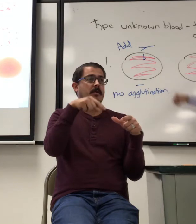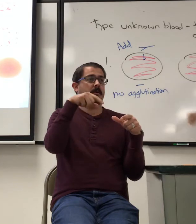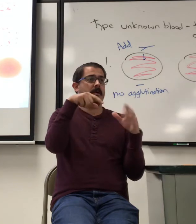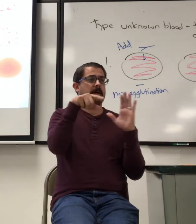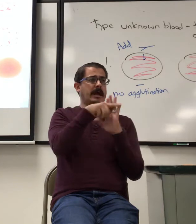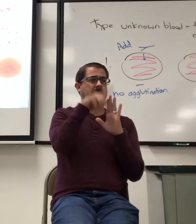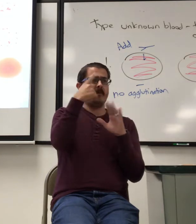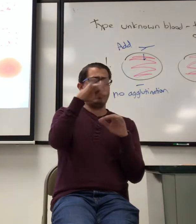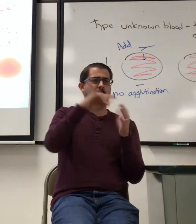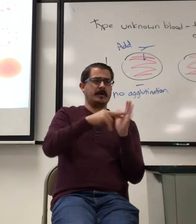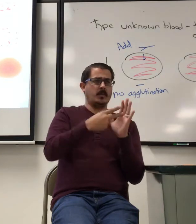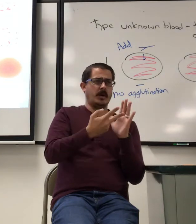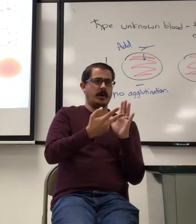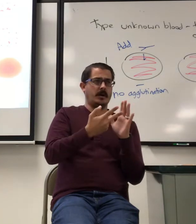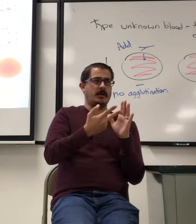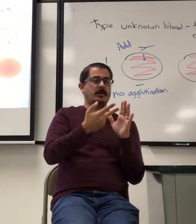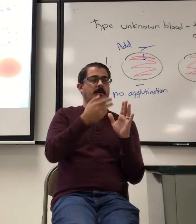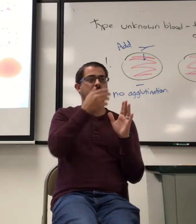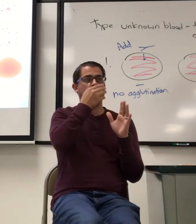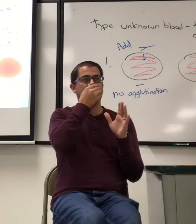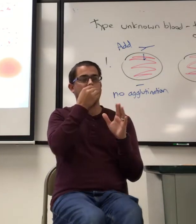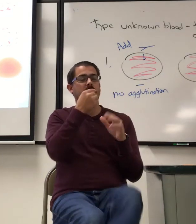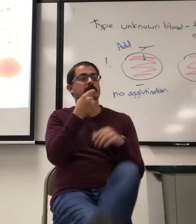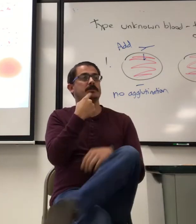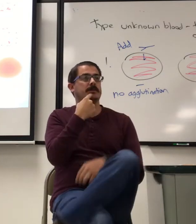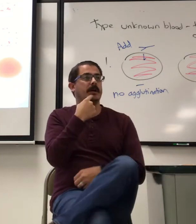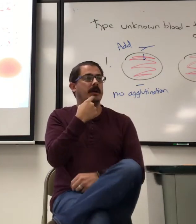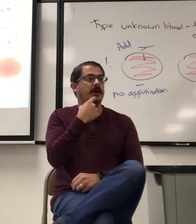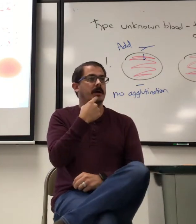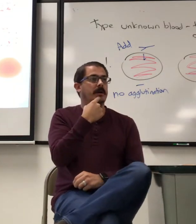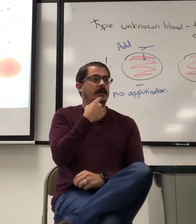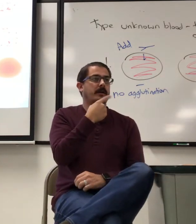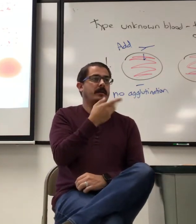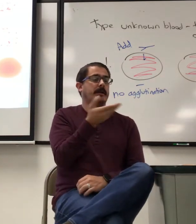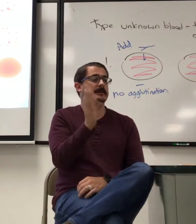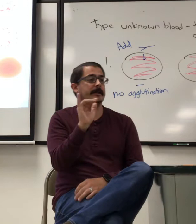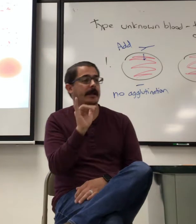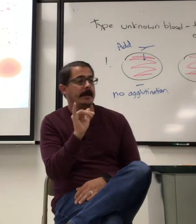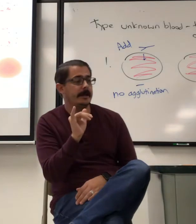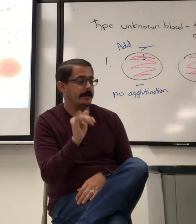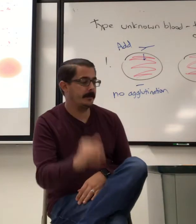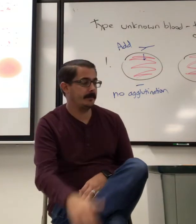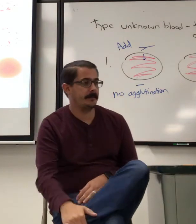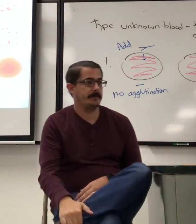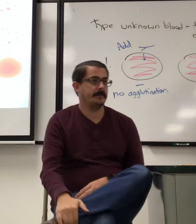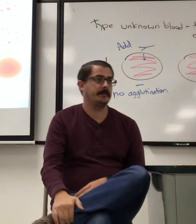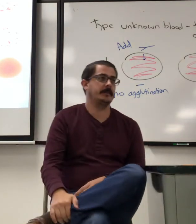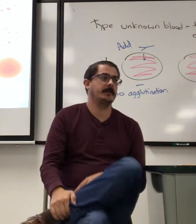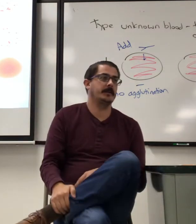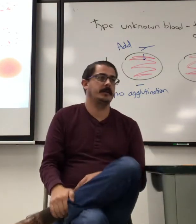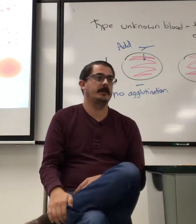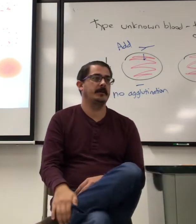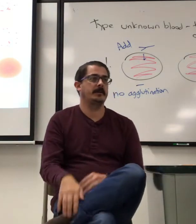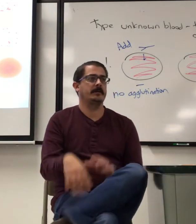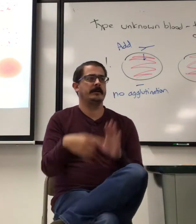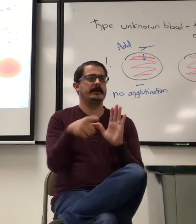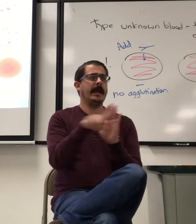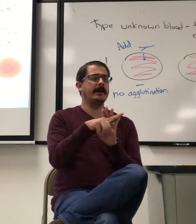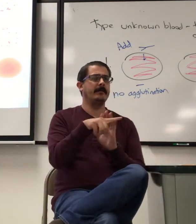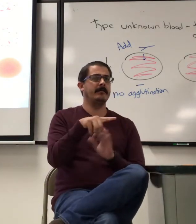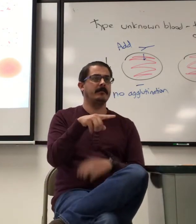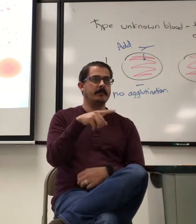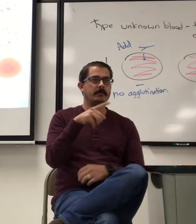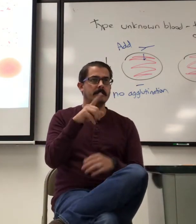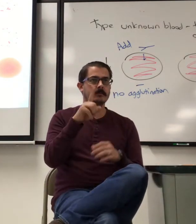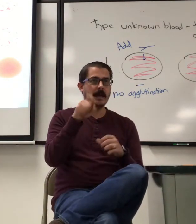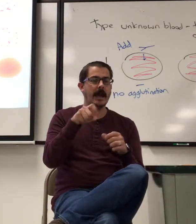for that. What does that mean? And you say things like, It's negative. Yeah, I know, interpret